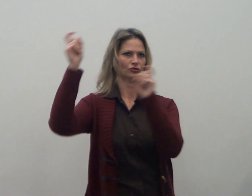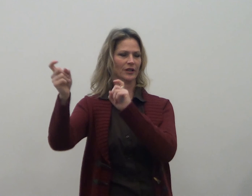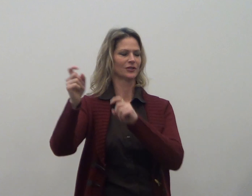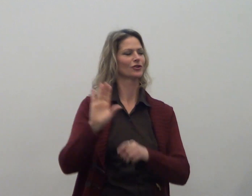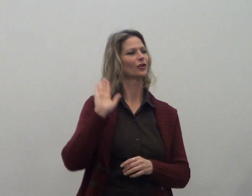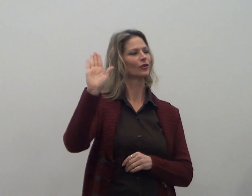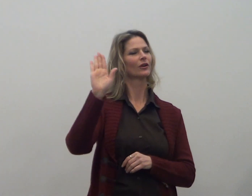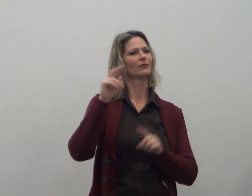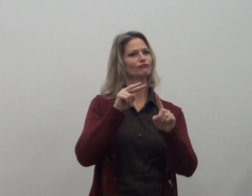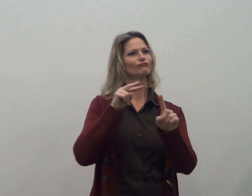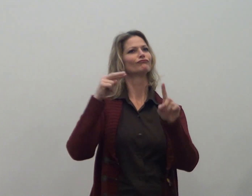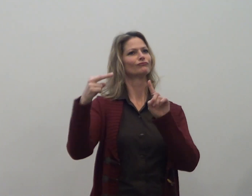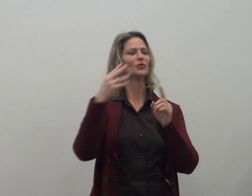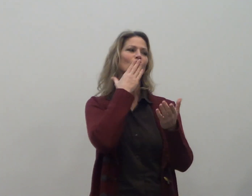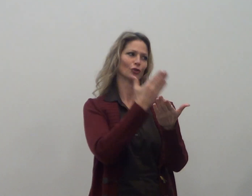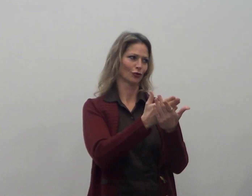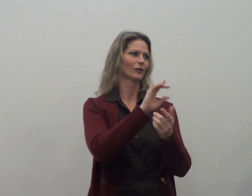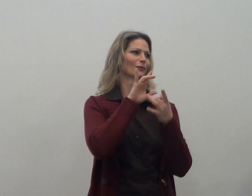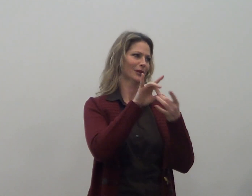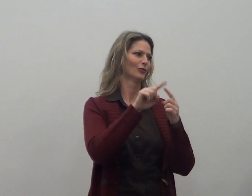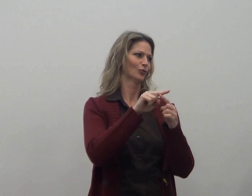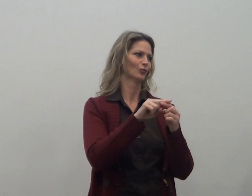view on cochlear implants.